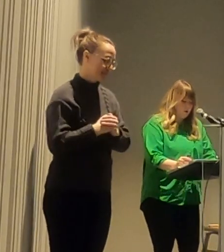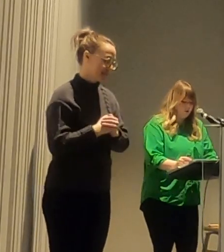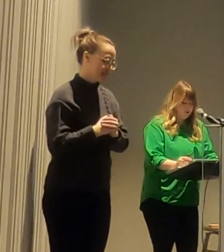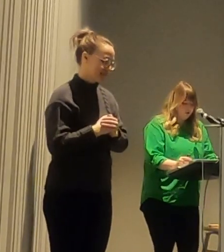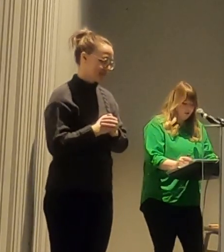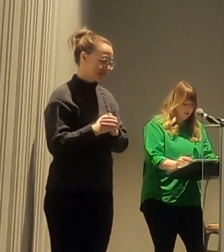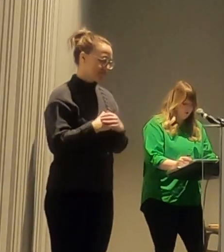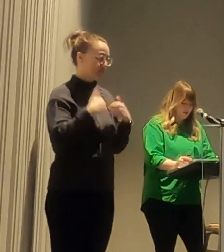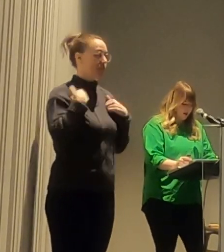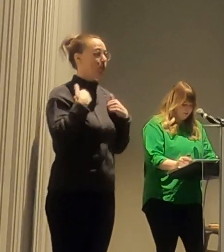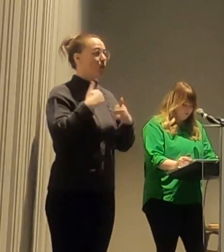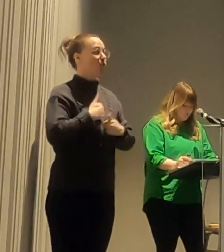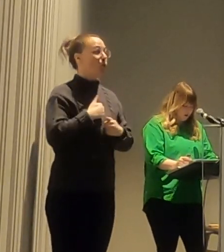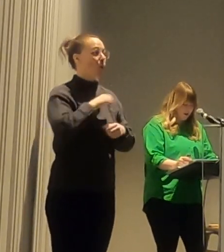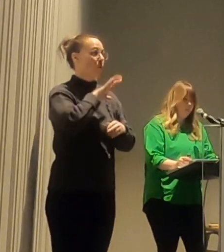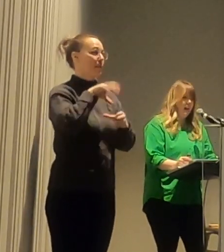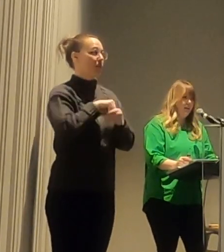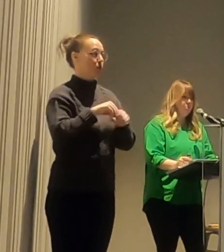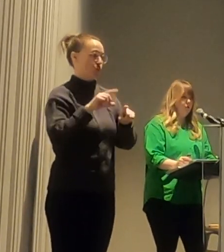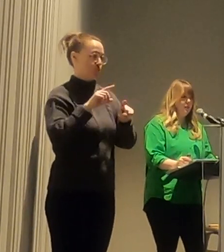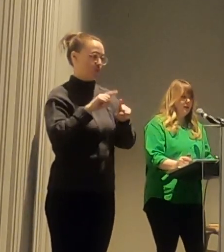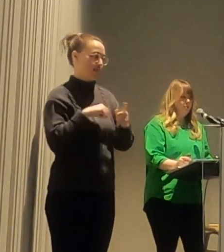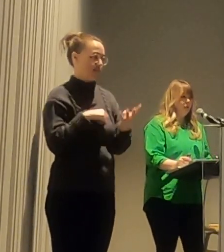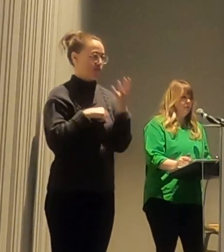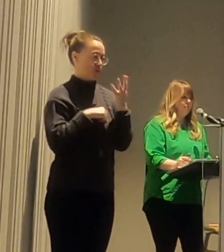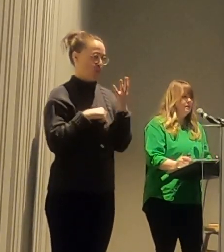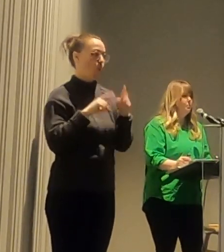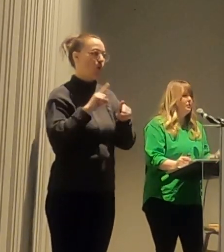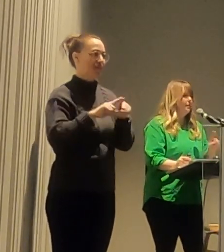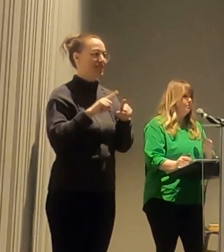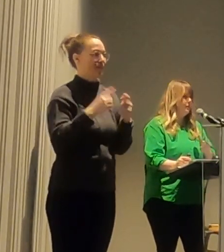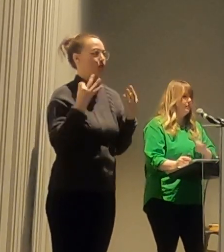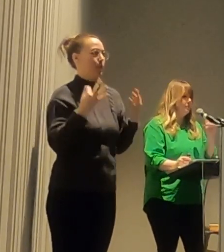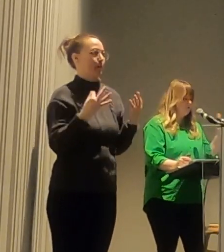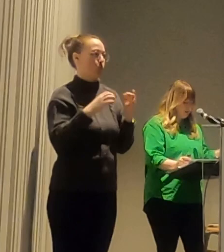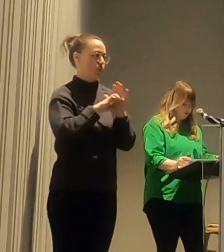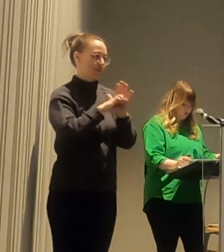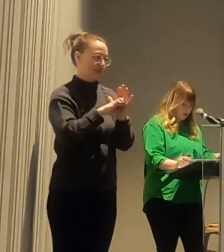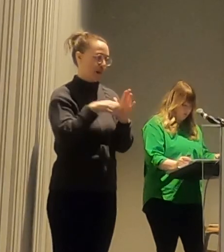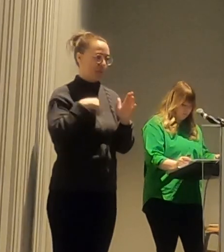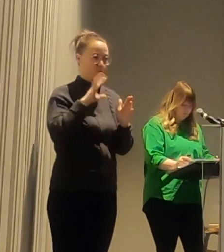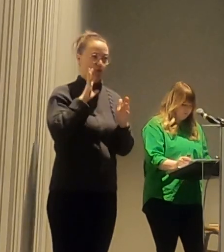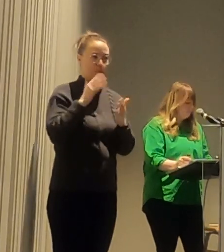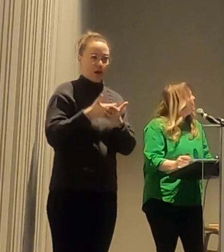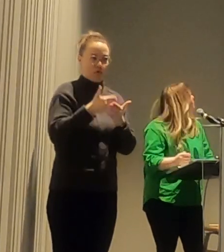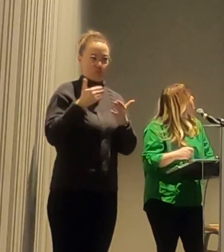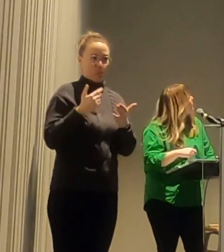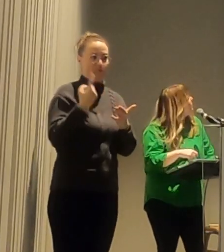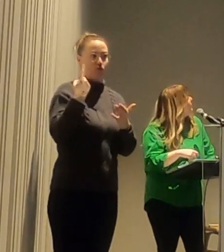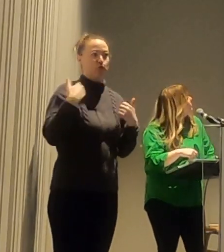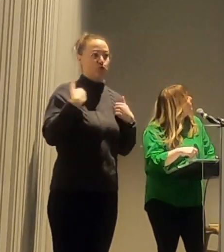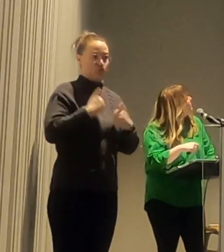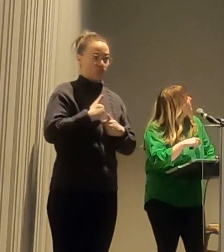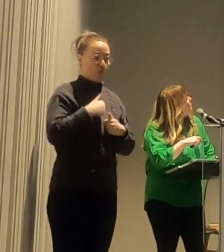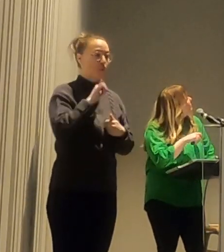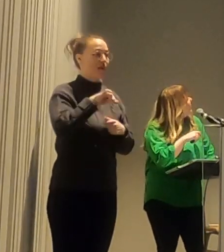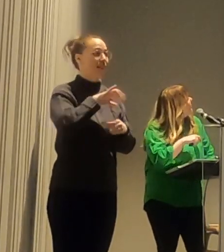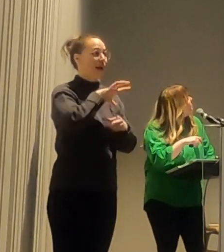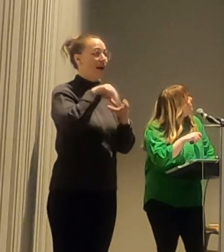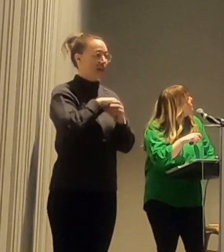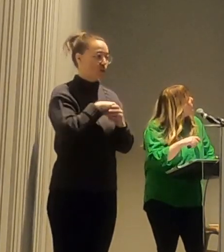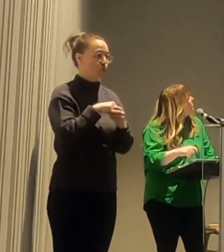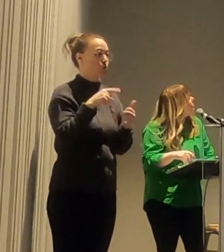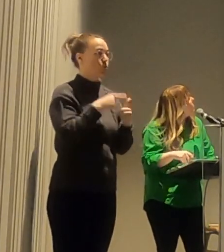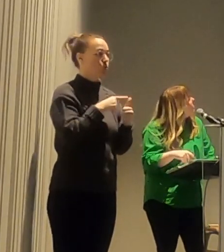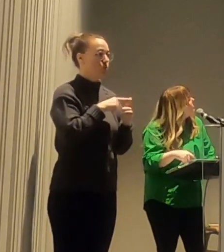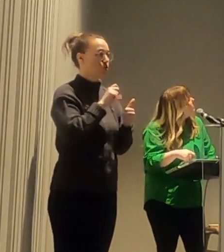The robe also includes 4 of the 8 Buddhist emblems that we talked about from the first robe, which include the